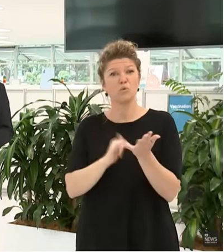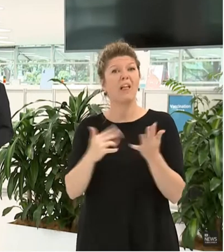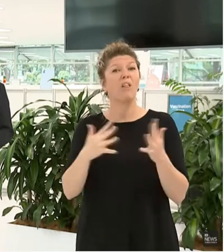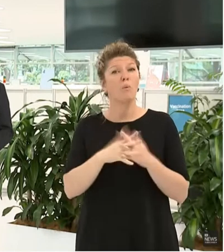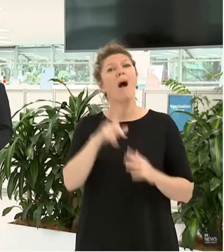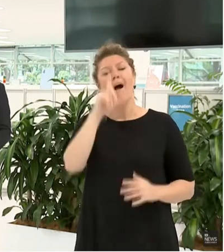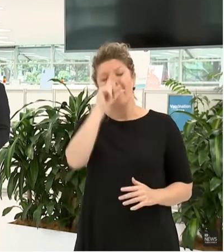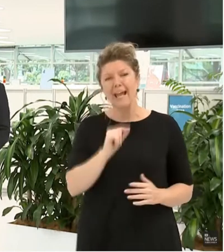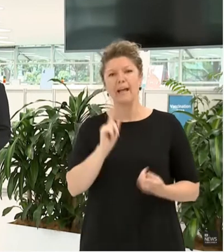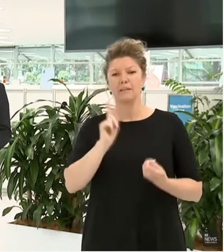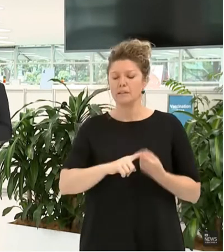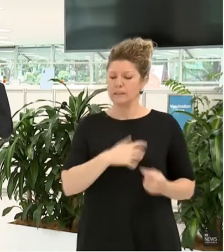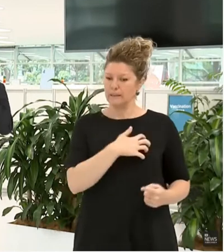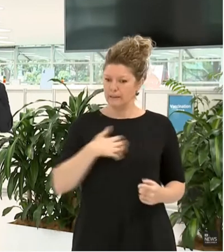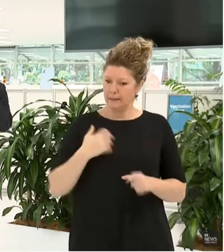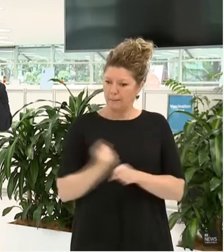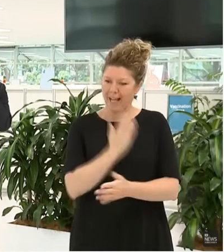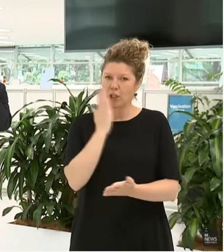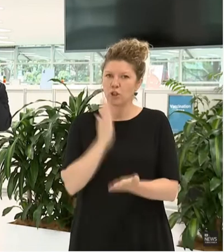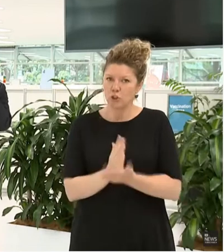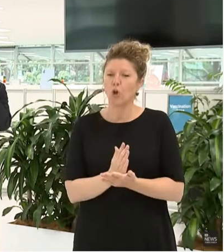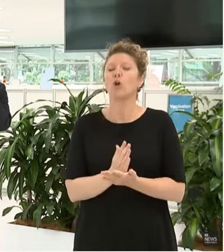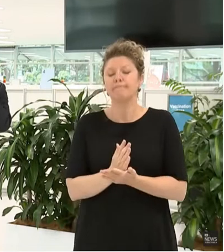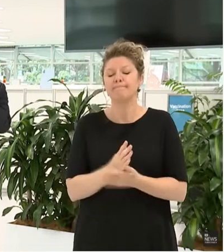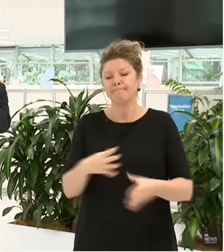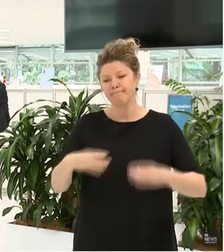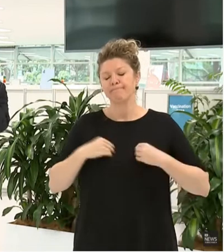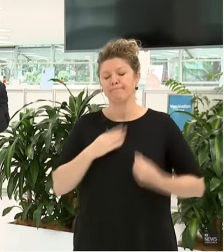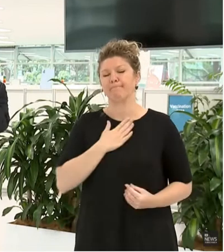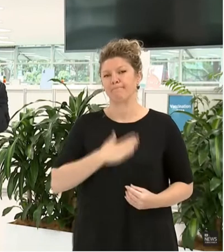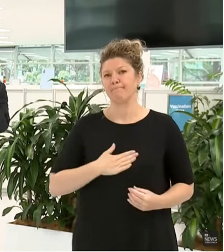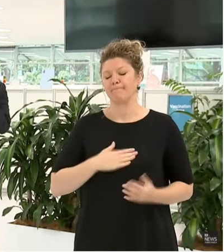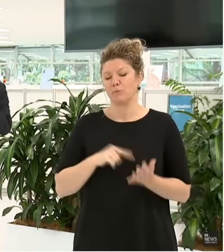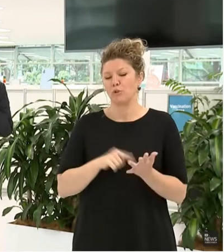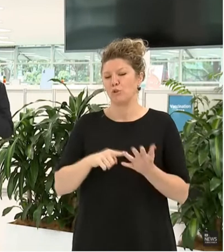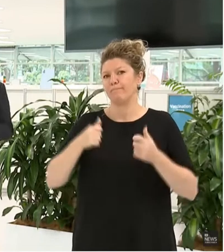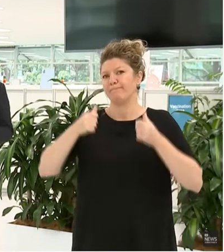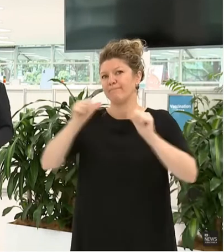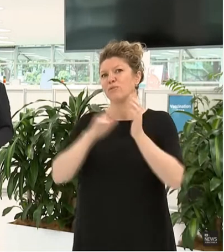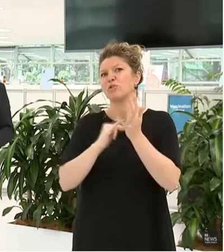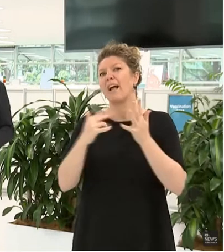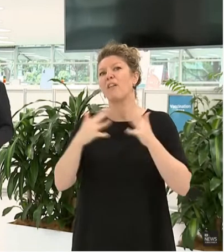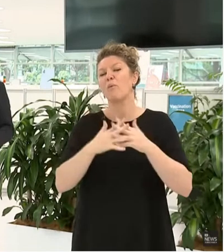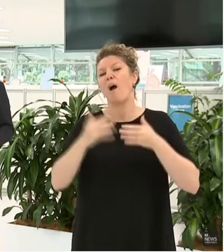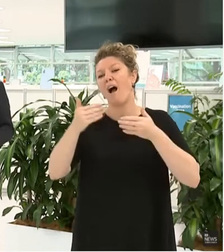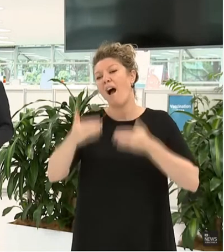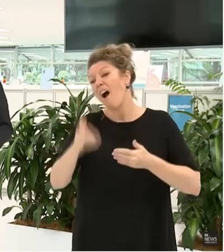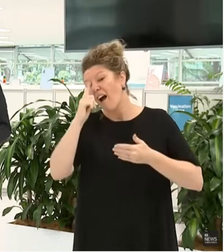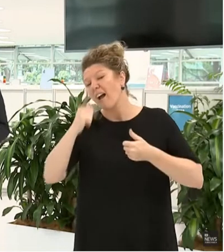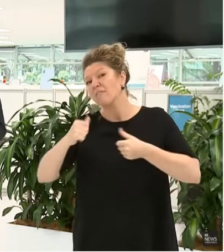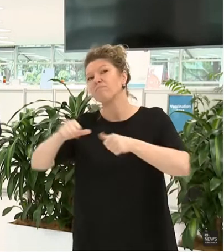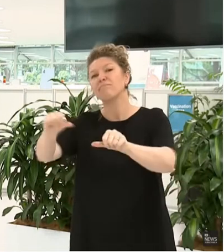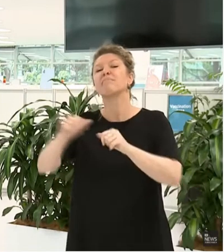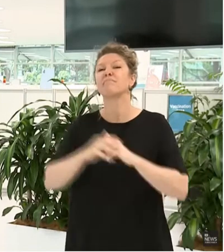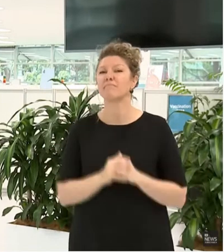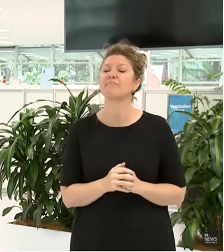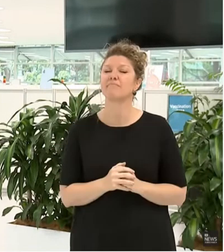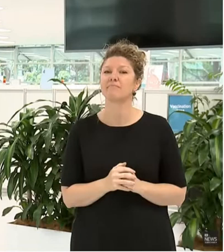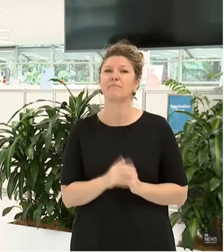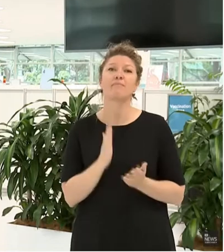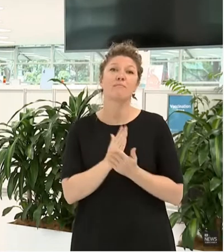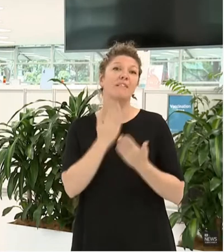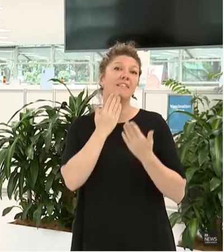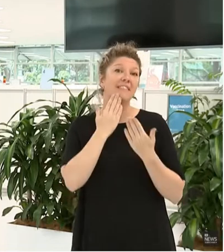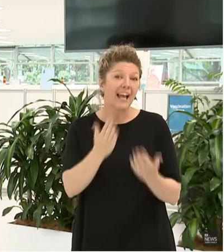to continue to make the efforts, to continue to make the sacrifices that will get New South Wales through this next period of time. So to everybody across the